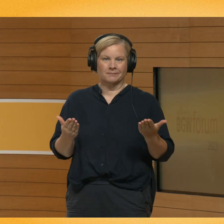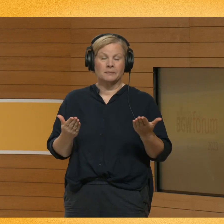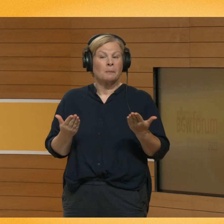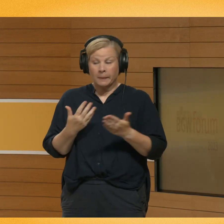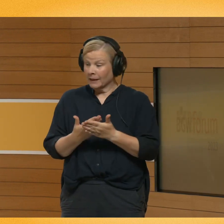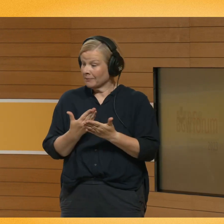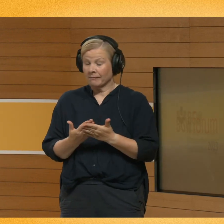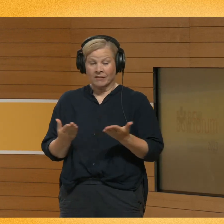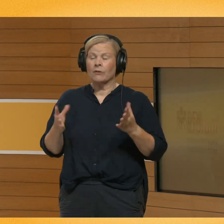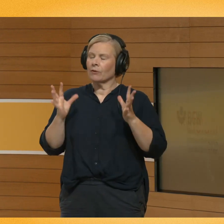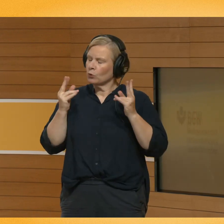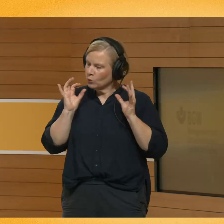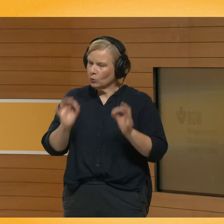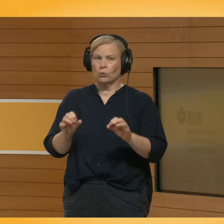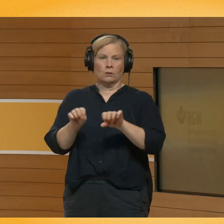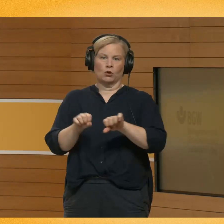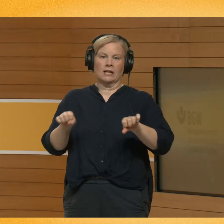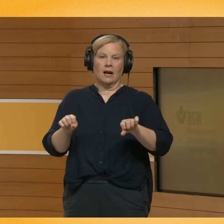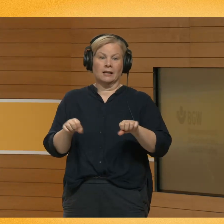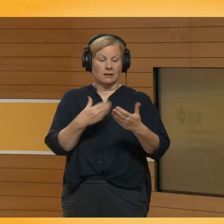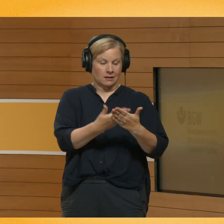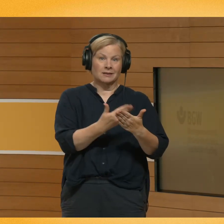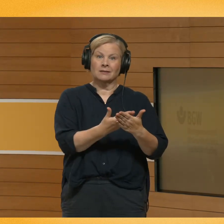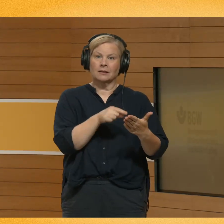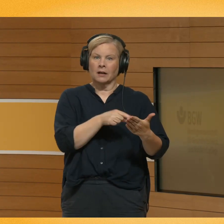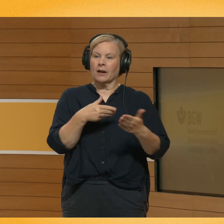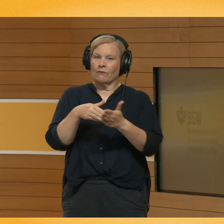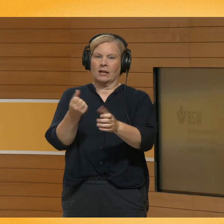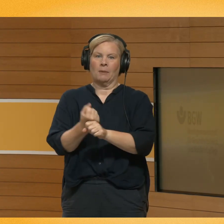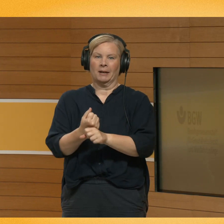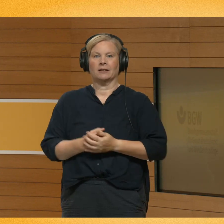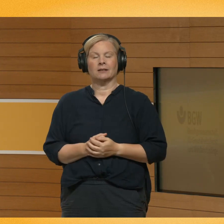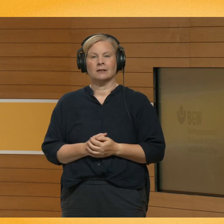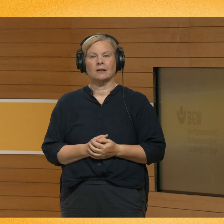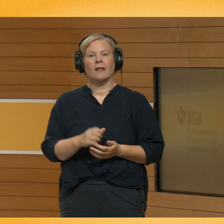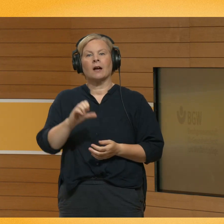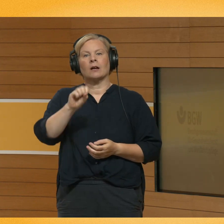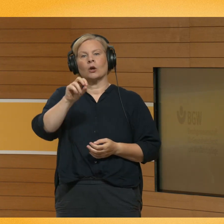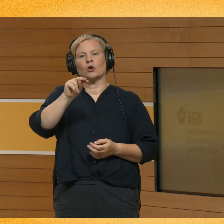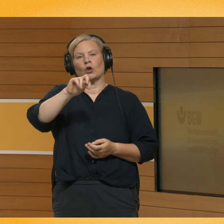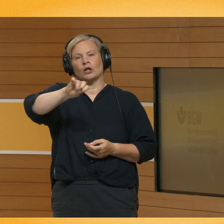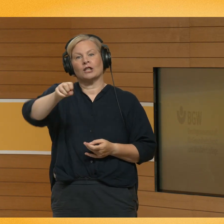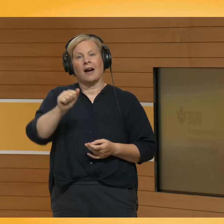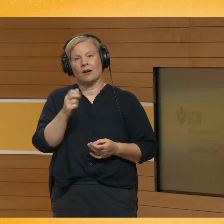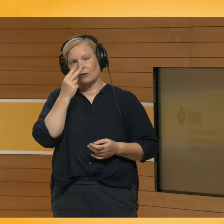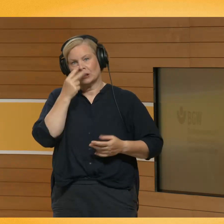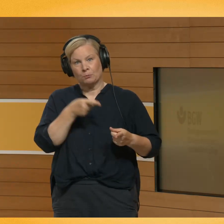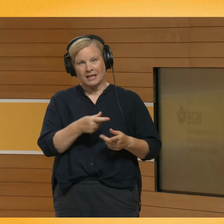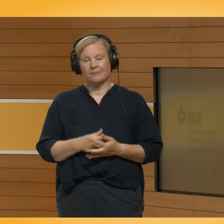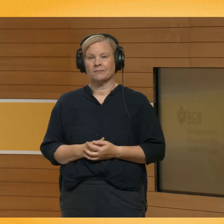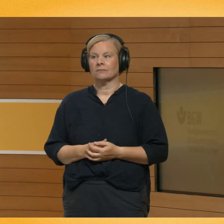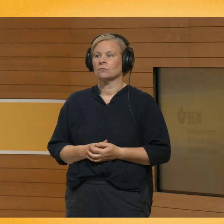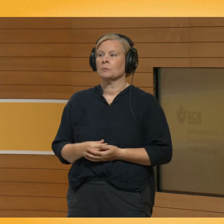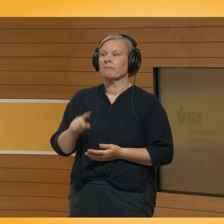Interesting. And how about you, Sonja? So when I started at the KBR, at the Klinikum Bremerhaven, the